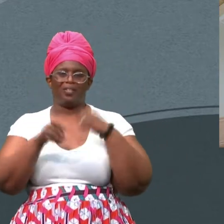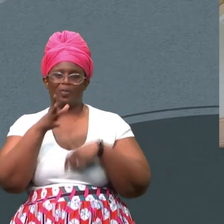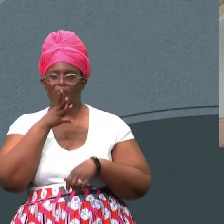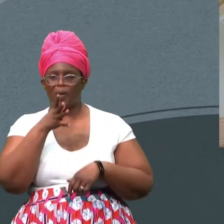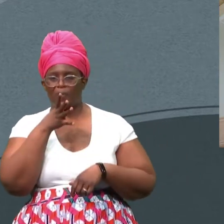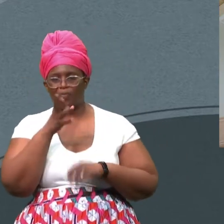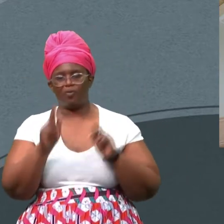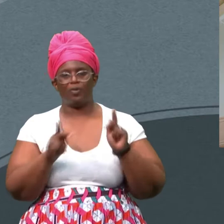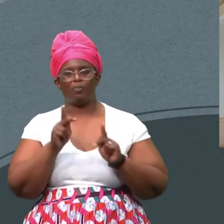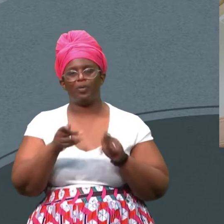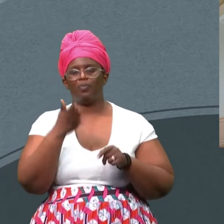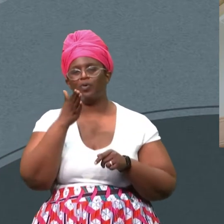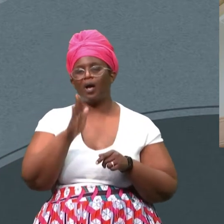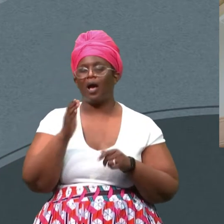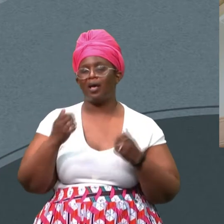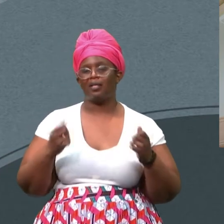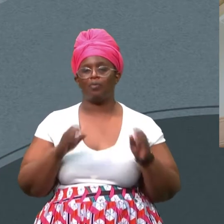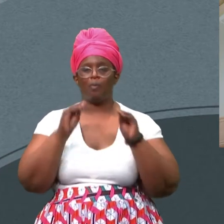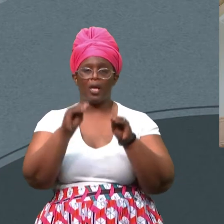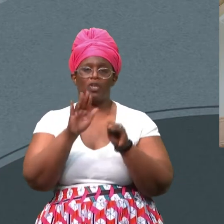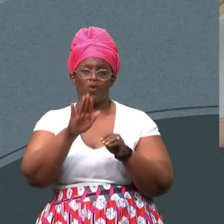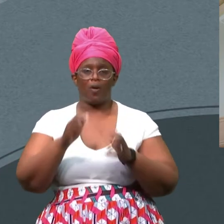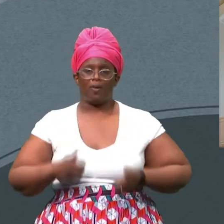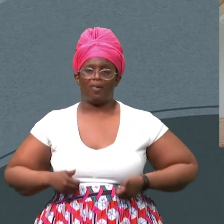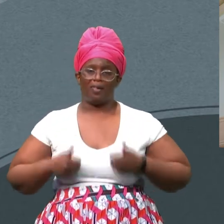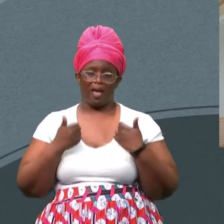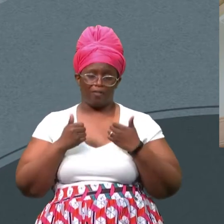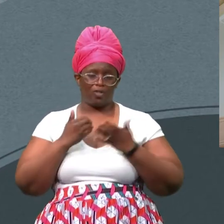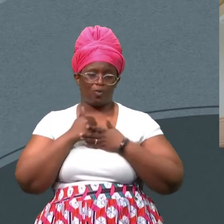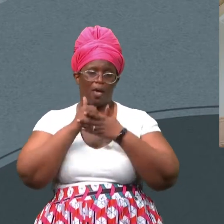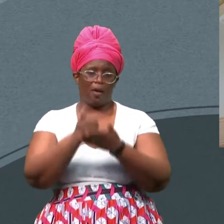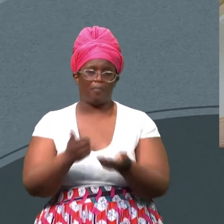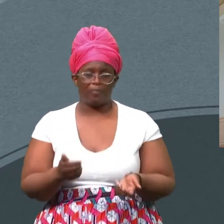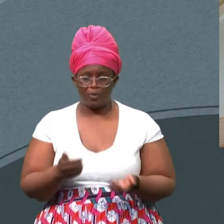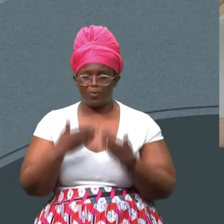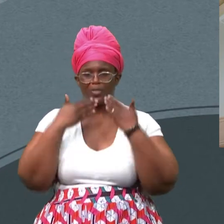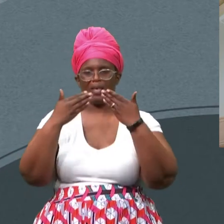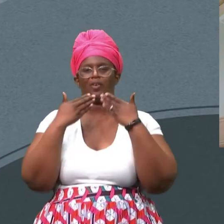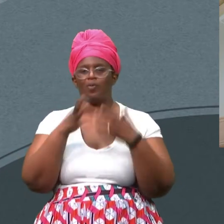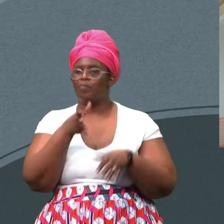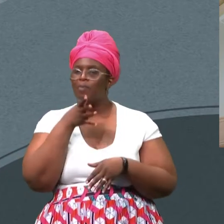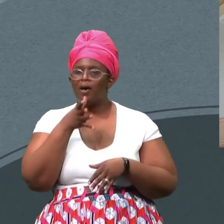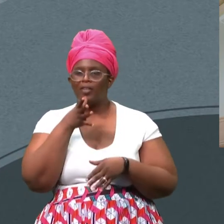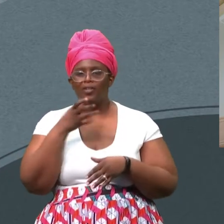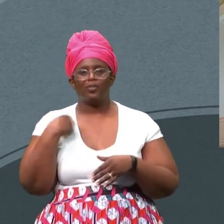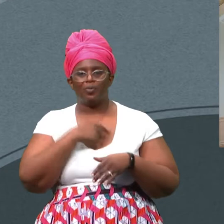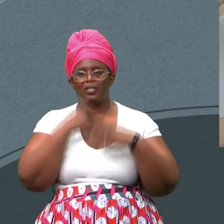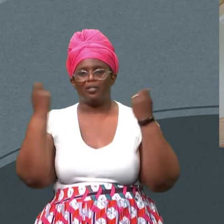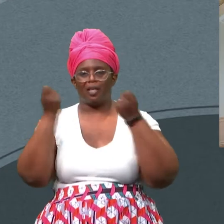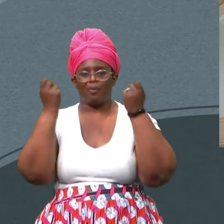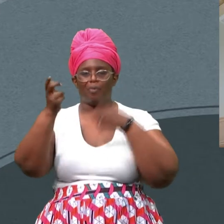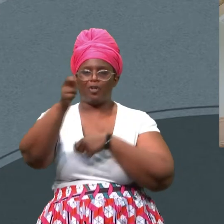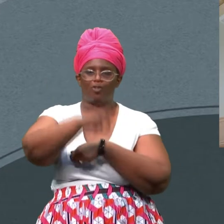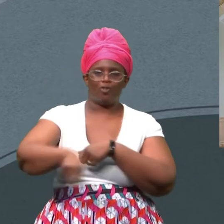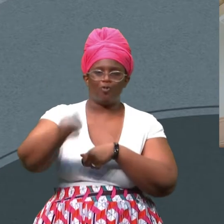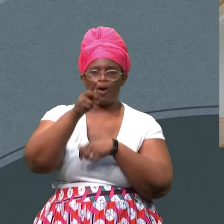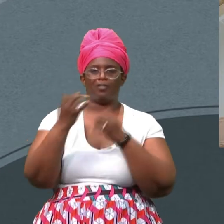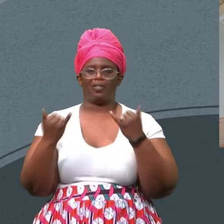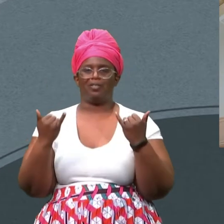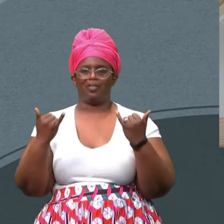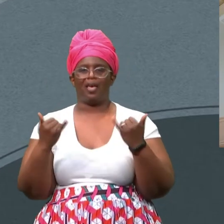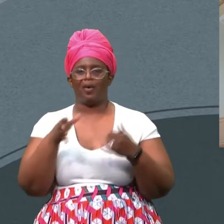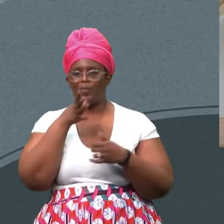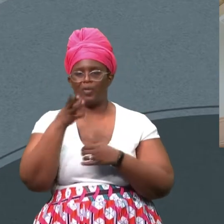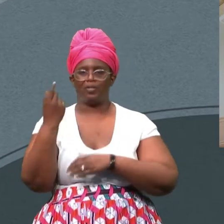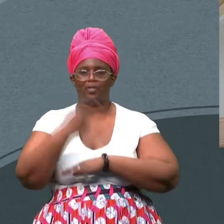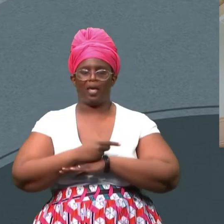has placed in our life to get us to where we are. So mothers, we celebrate you this day on Mother's Day.